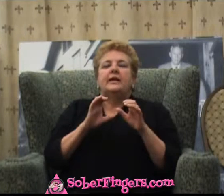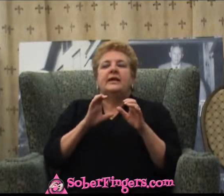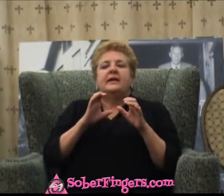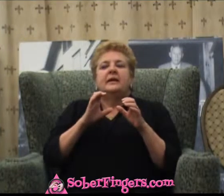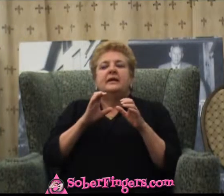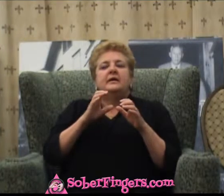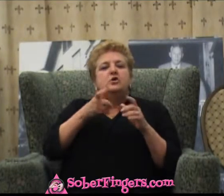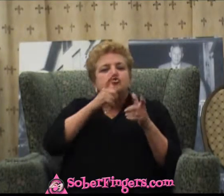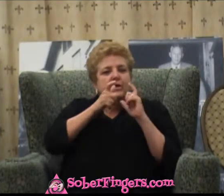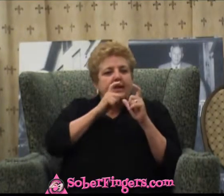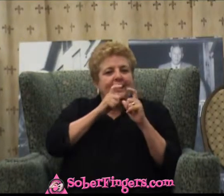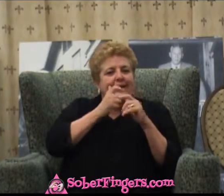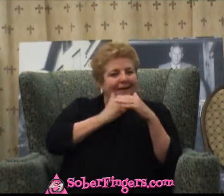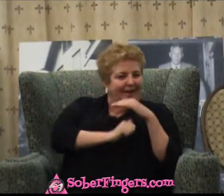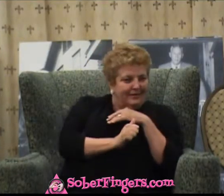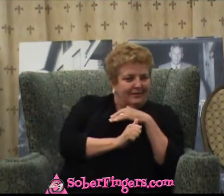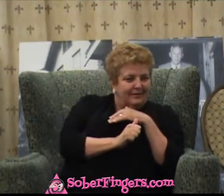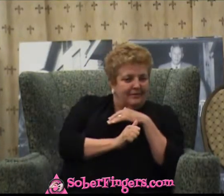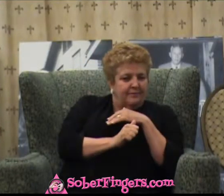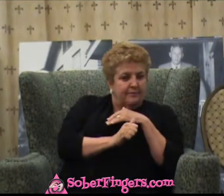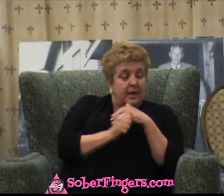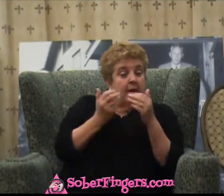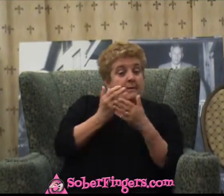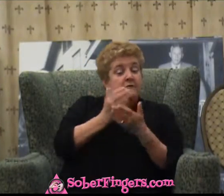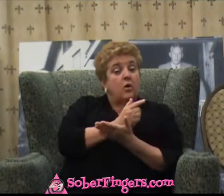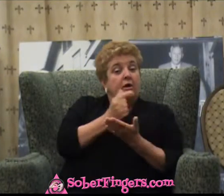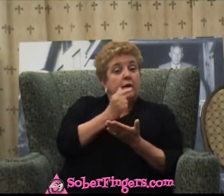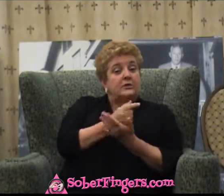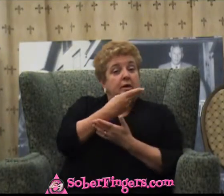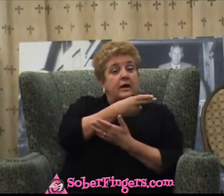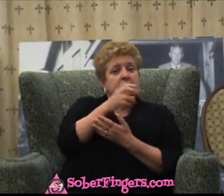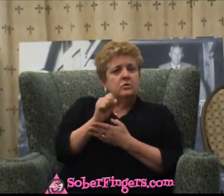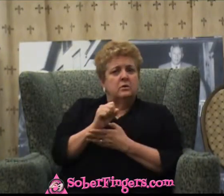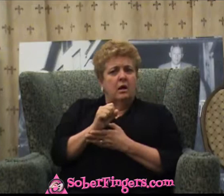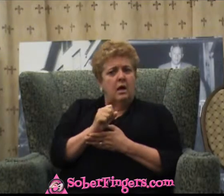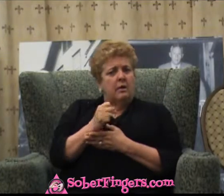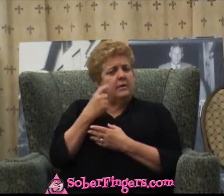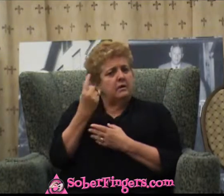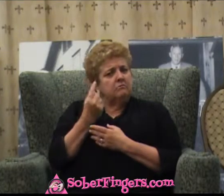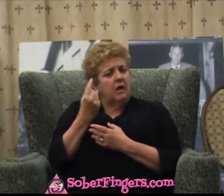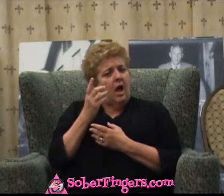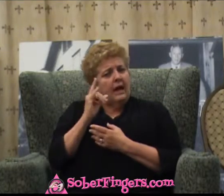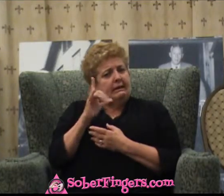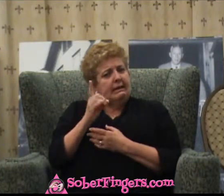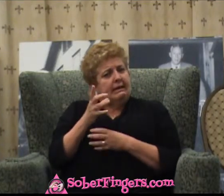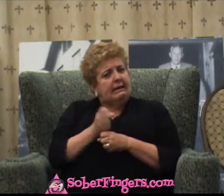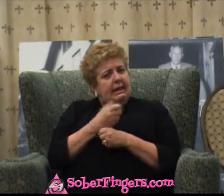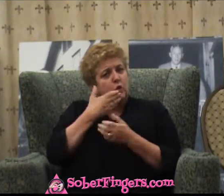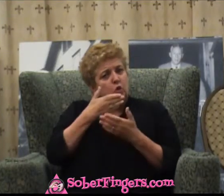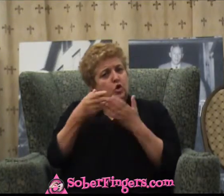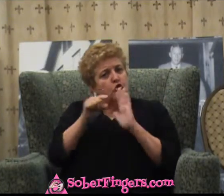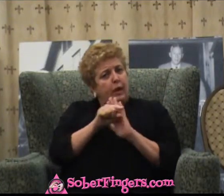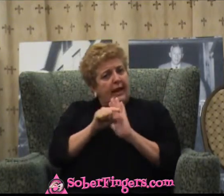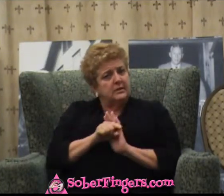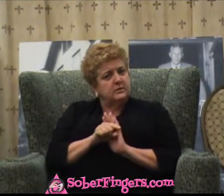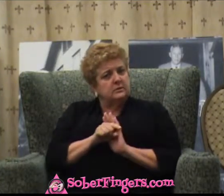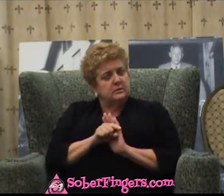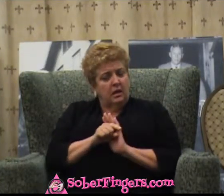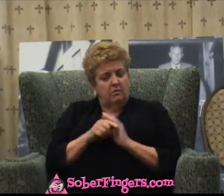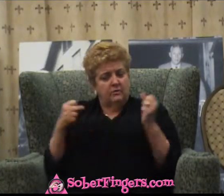I graduated high school, and I always got good grades because my parents would have killed me. I mean, there was that fear. There was that parental fear in my house. I